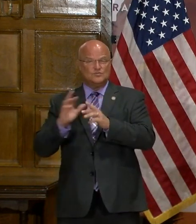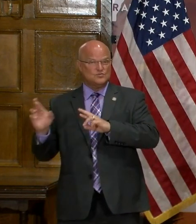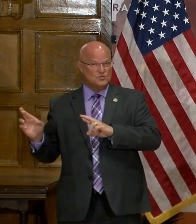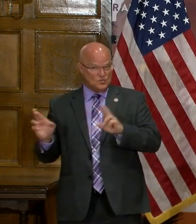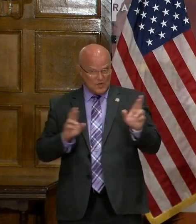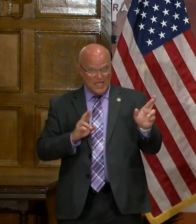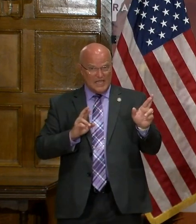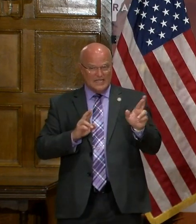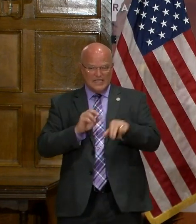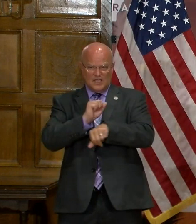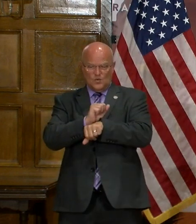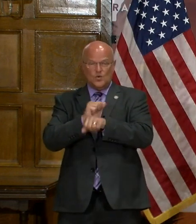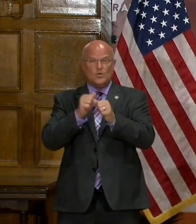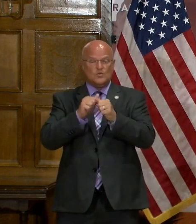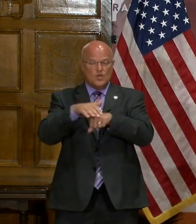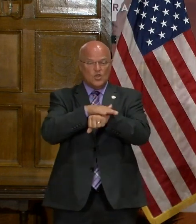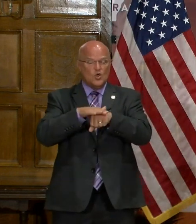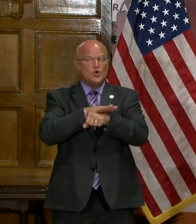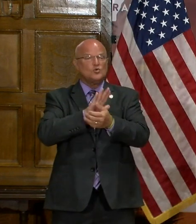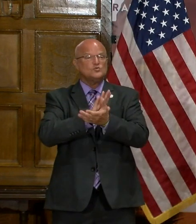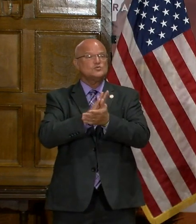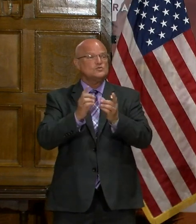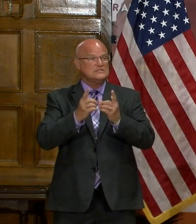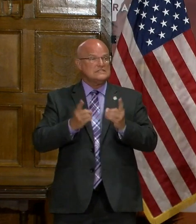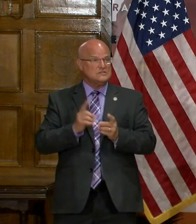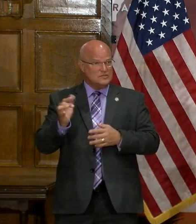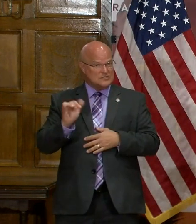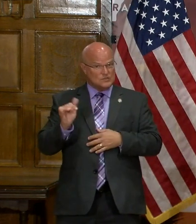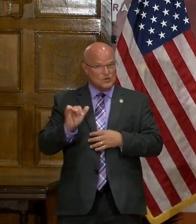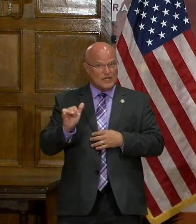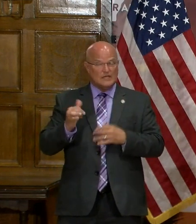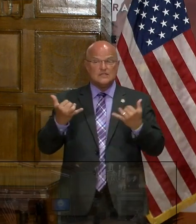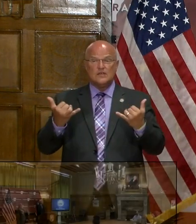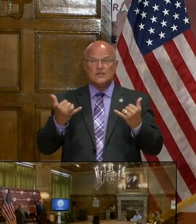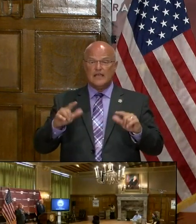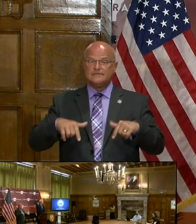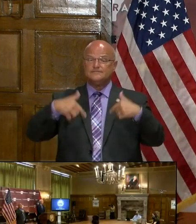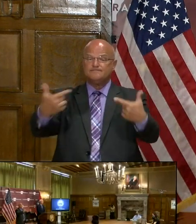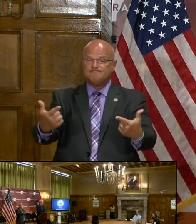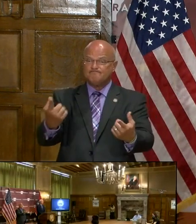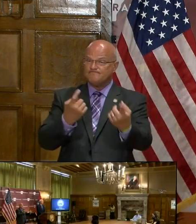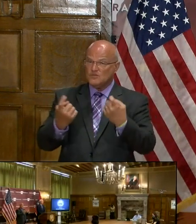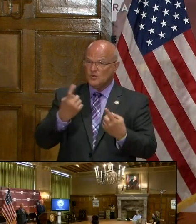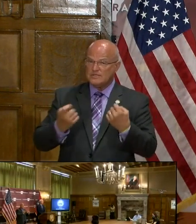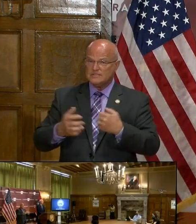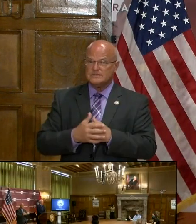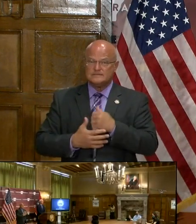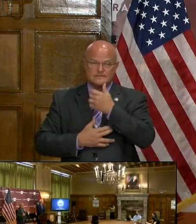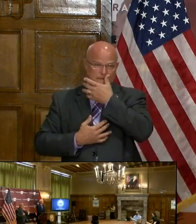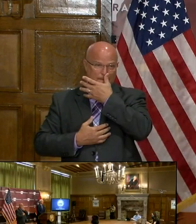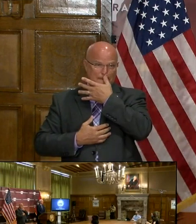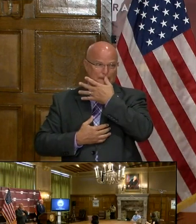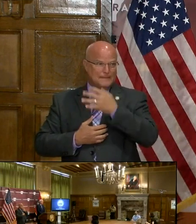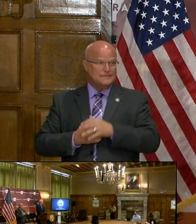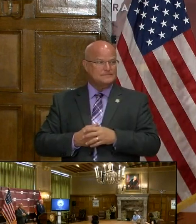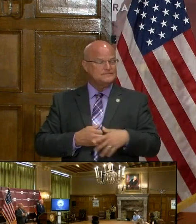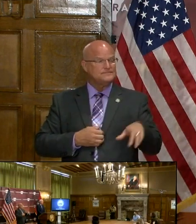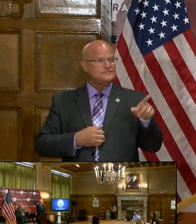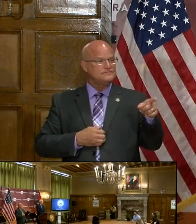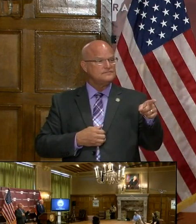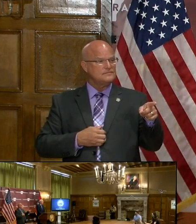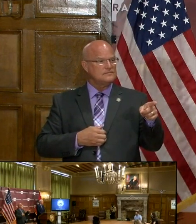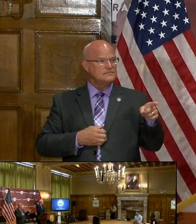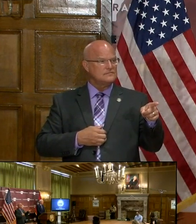ready and working with our local school districts as well. With that, be happy to take any questions.